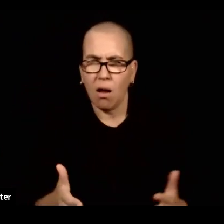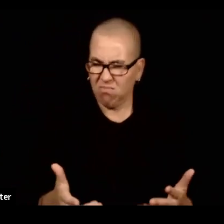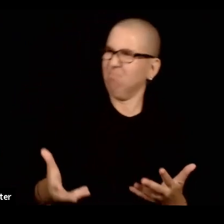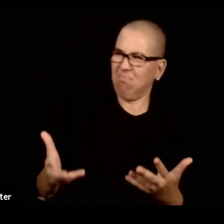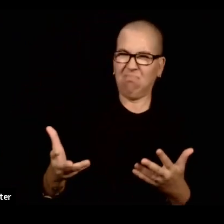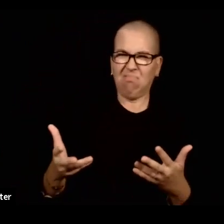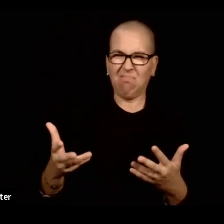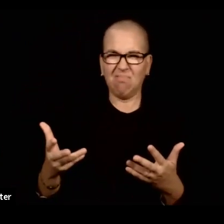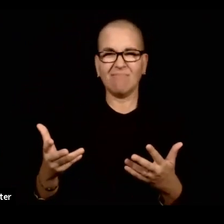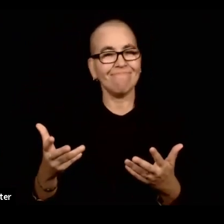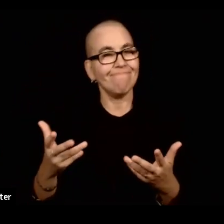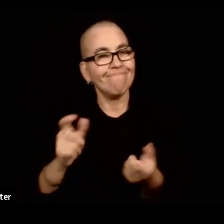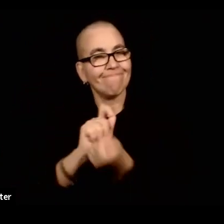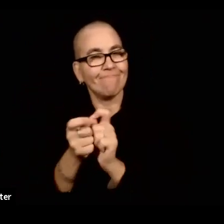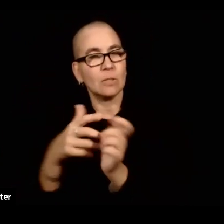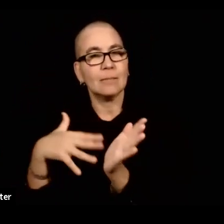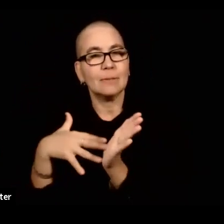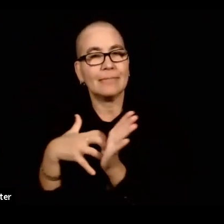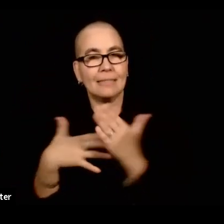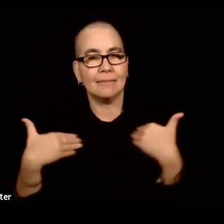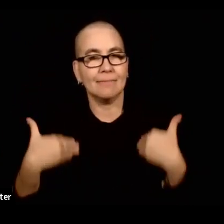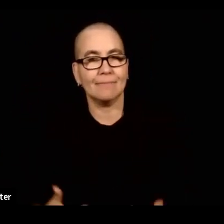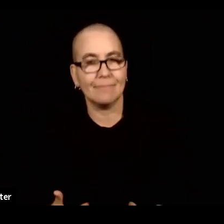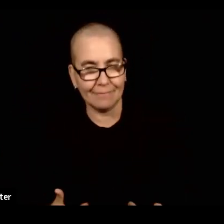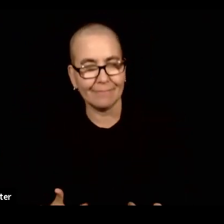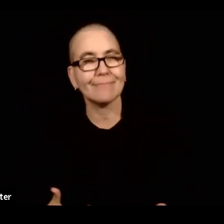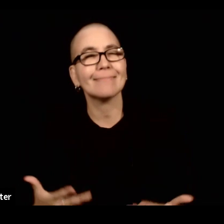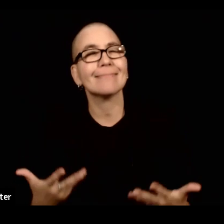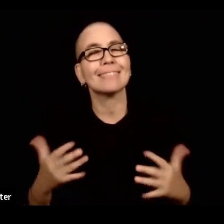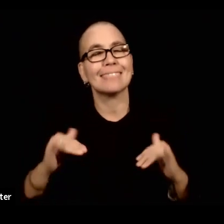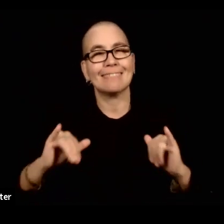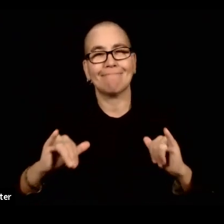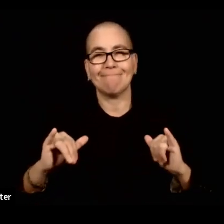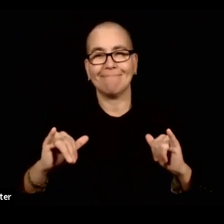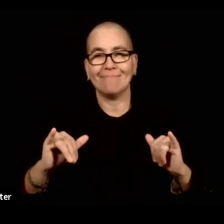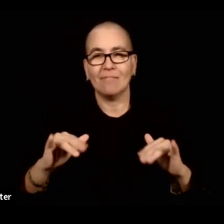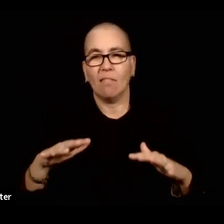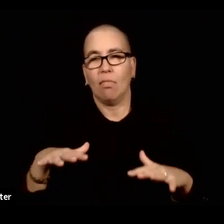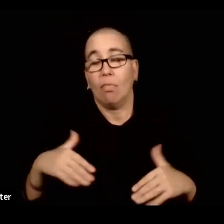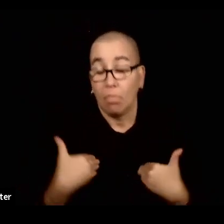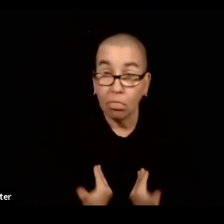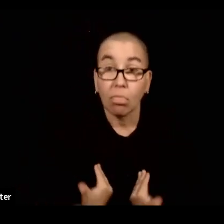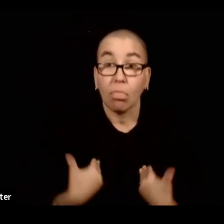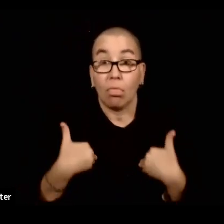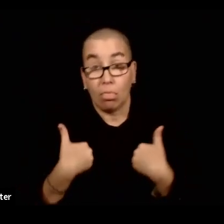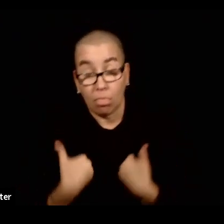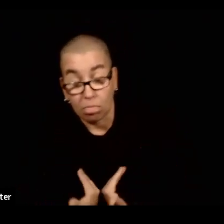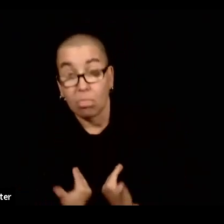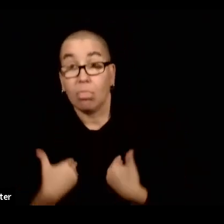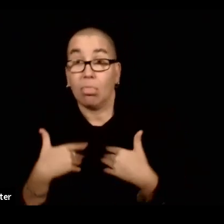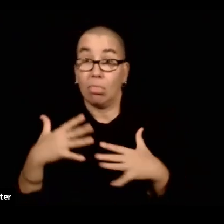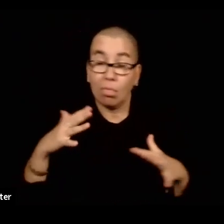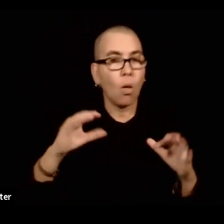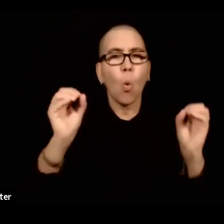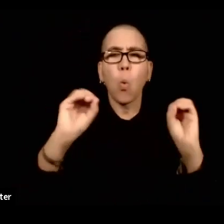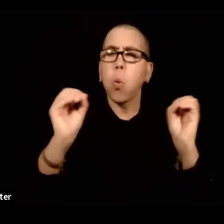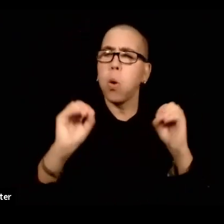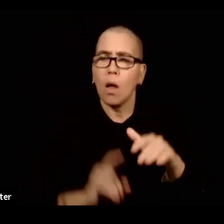a little bit early, but there is data suggestive of the fact that having COVID may have more